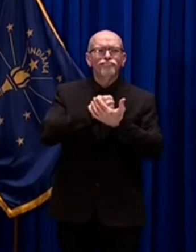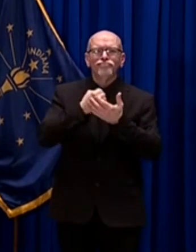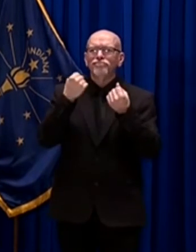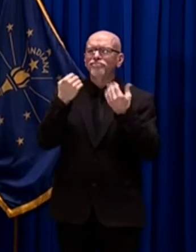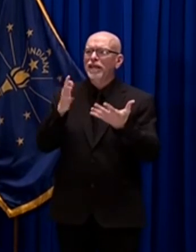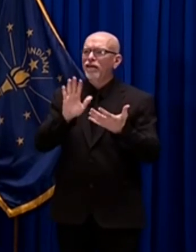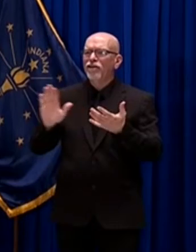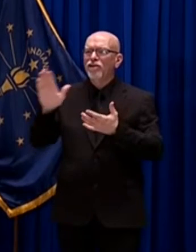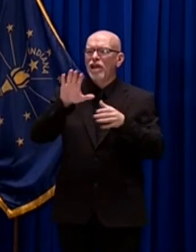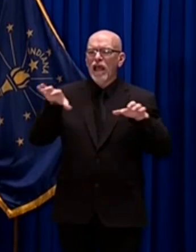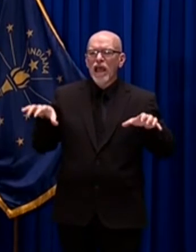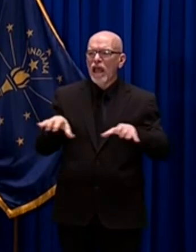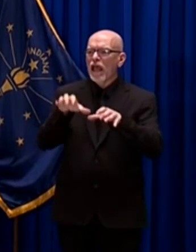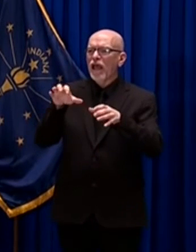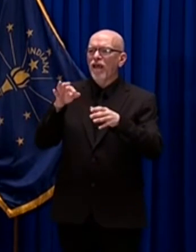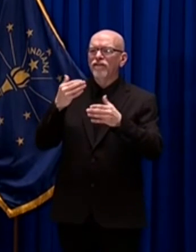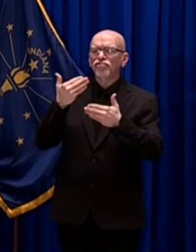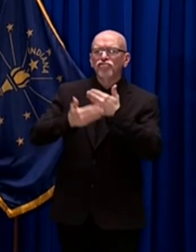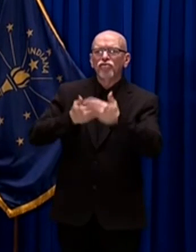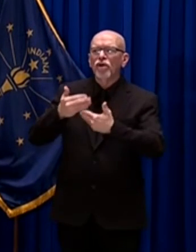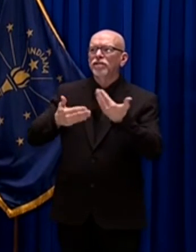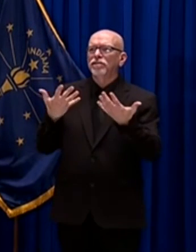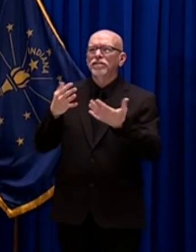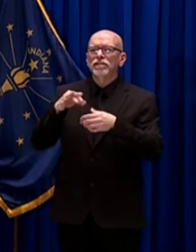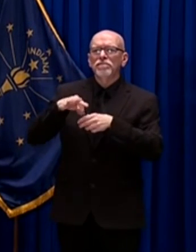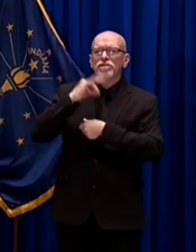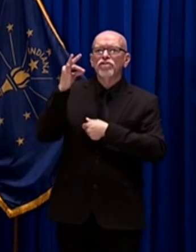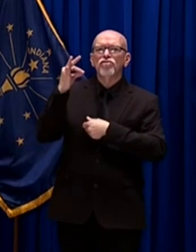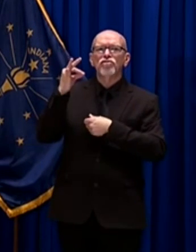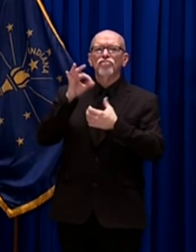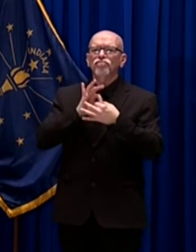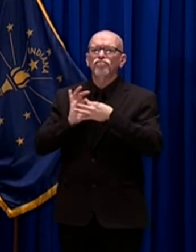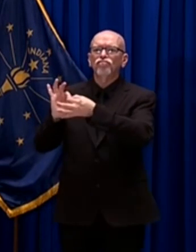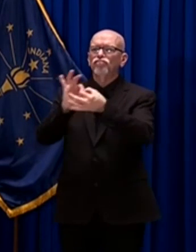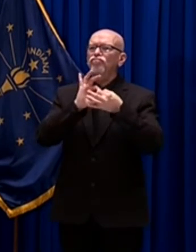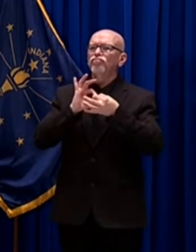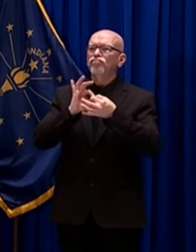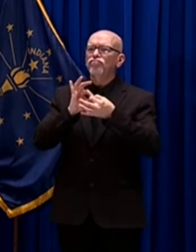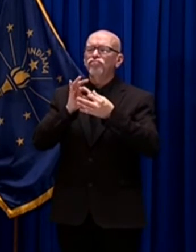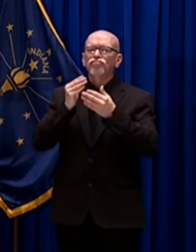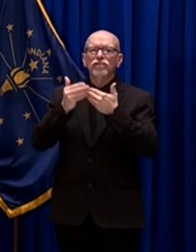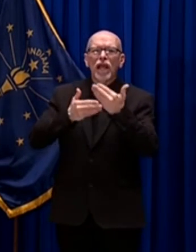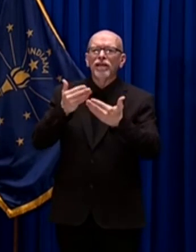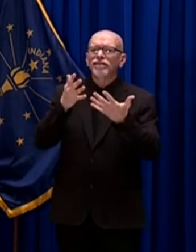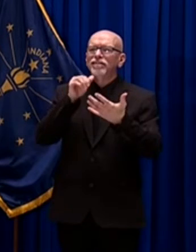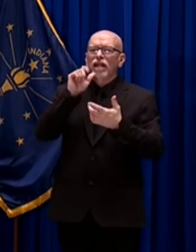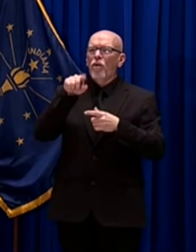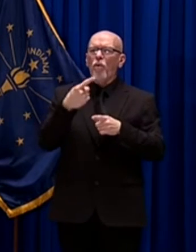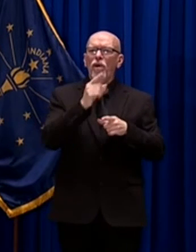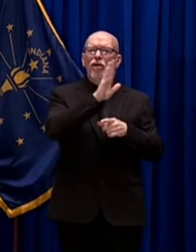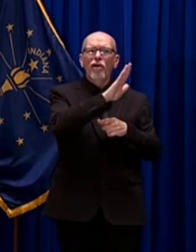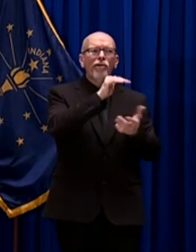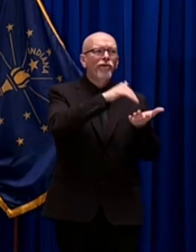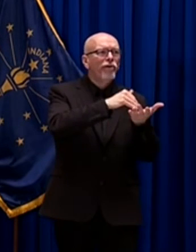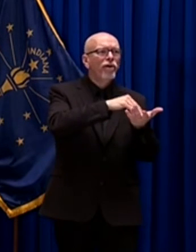acts of generosity, that spirit of cooperation, that spirit of not just on the EMS front